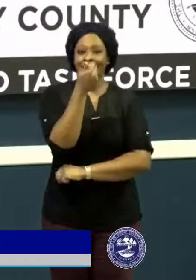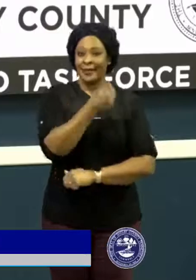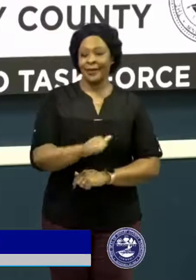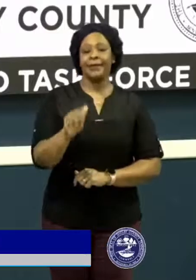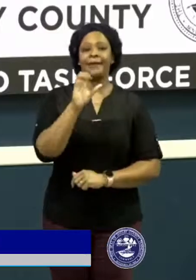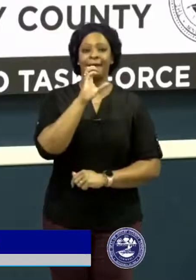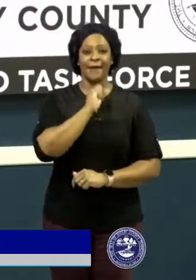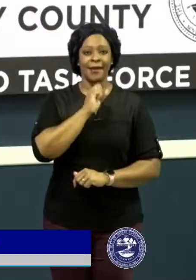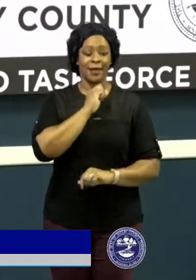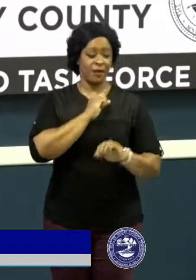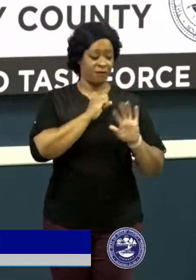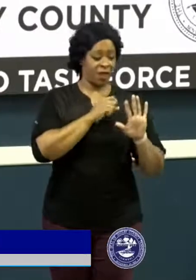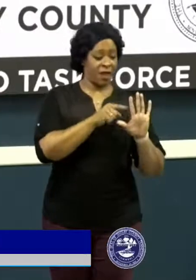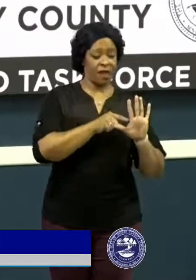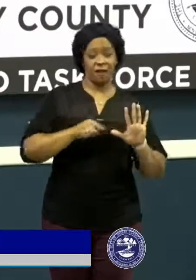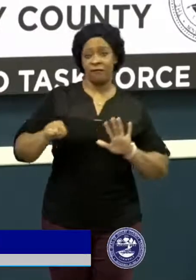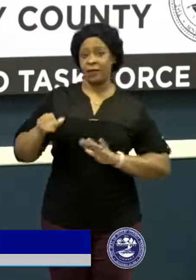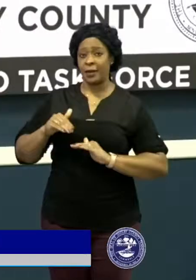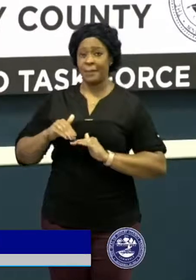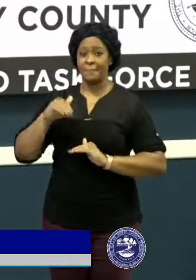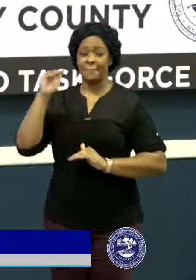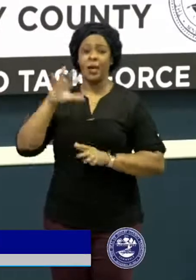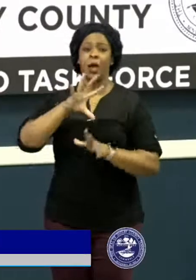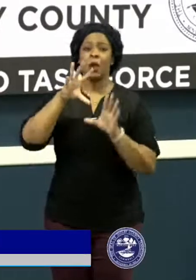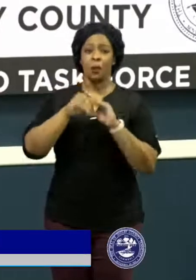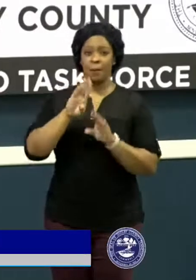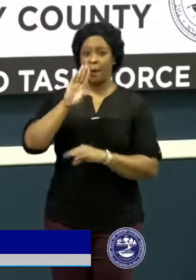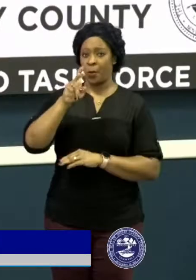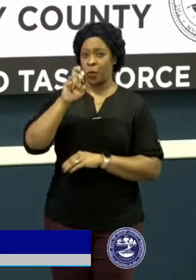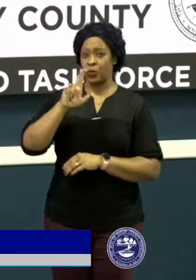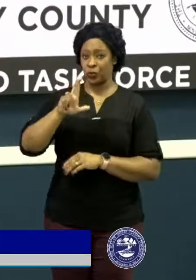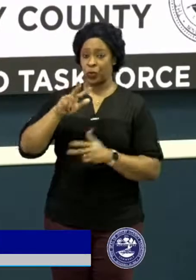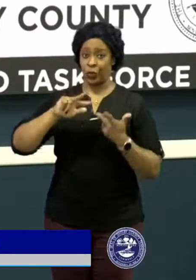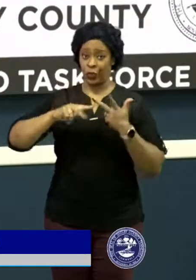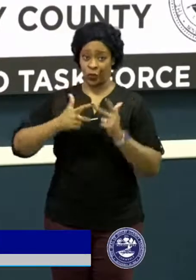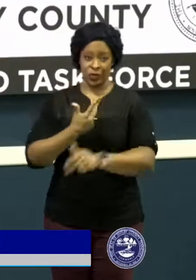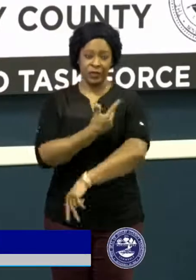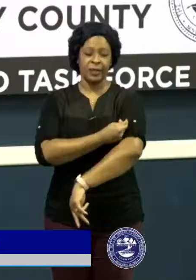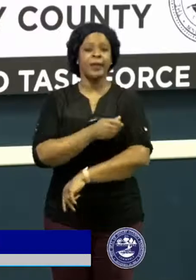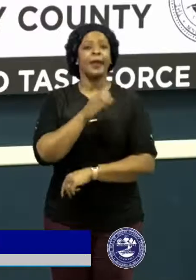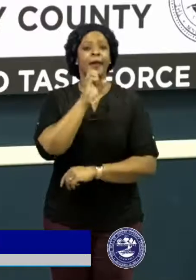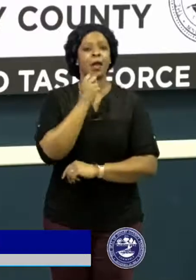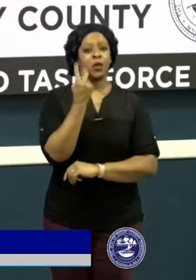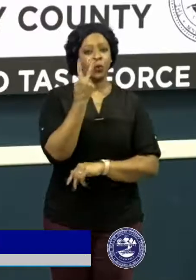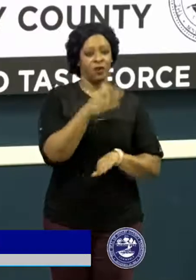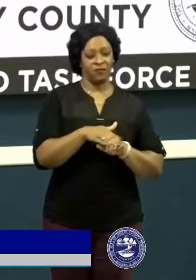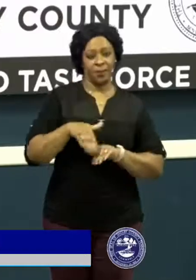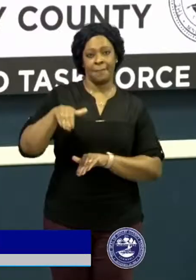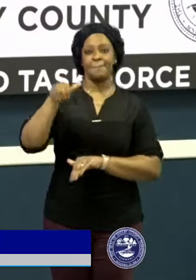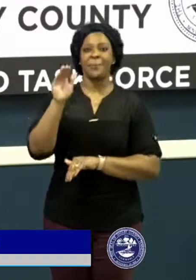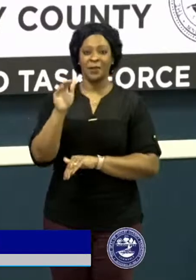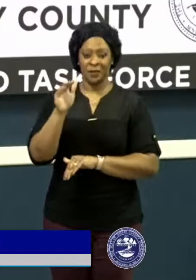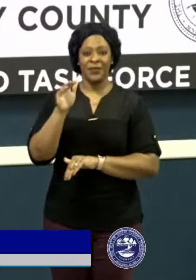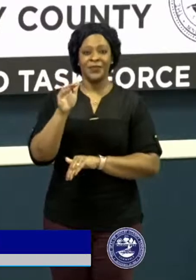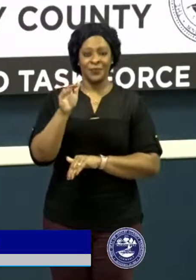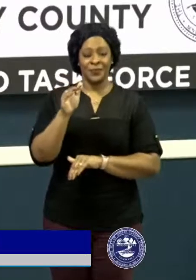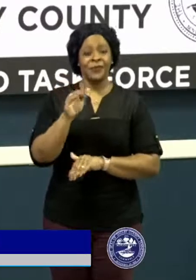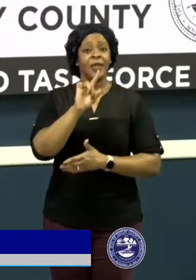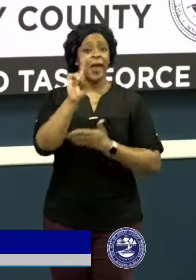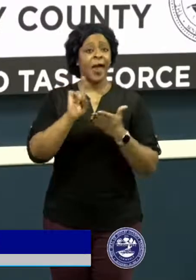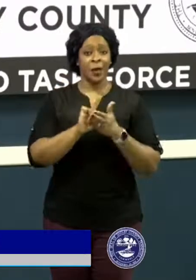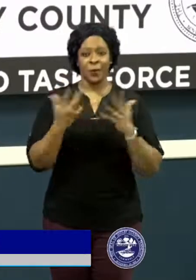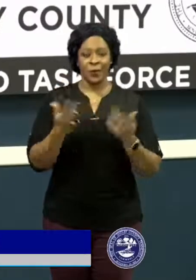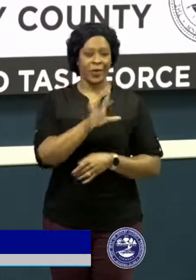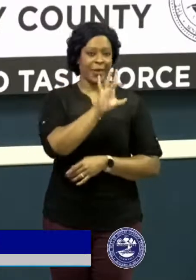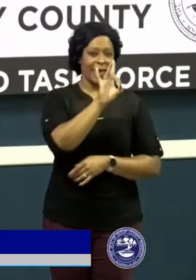anyone age 5 and older, including booster doses for anyone 12 and older. Hours are 8 a.m.